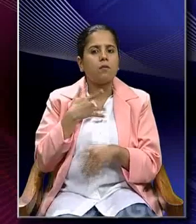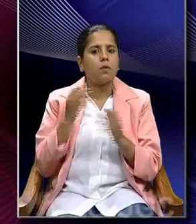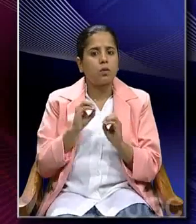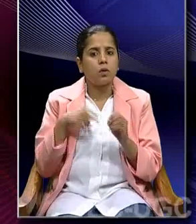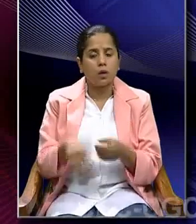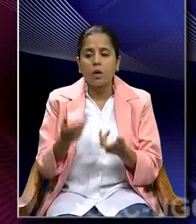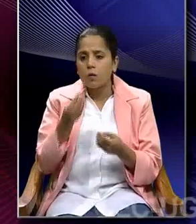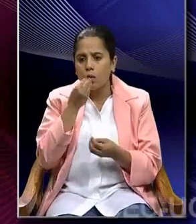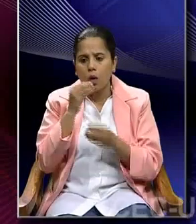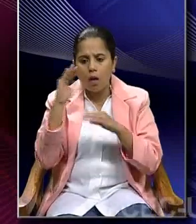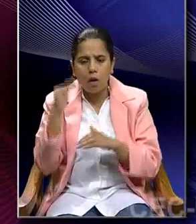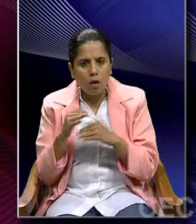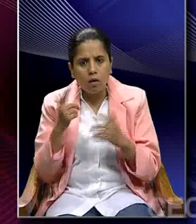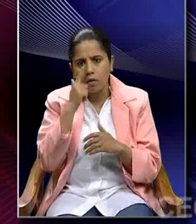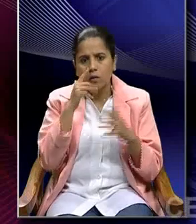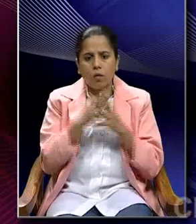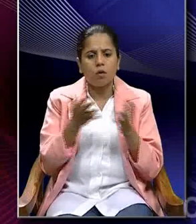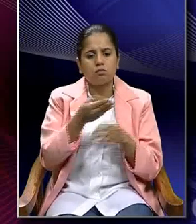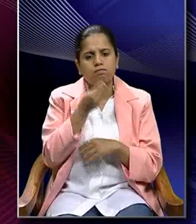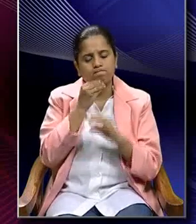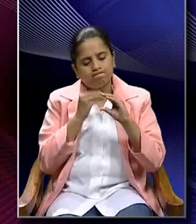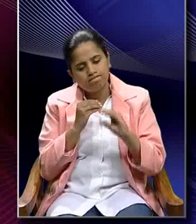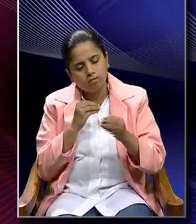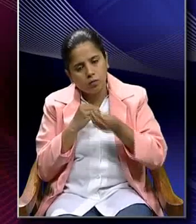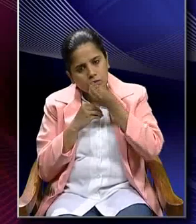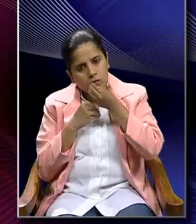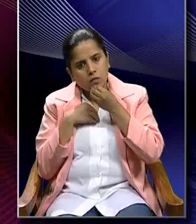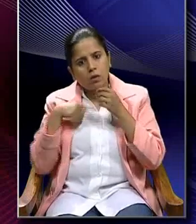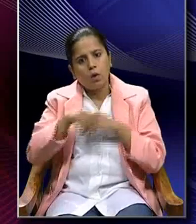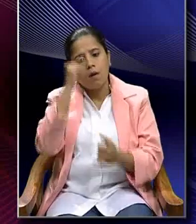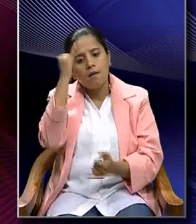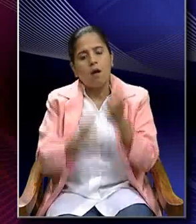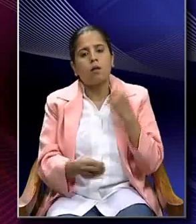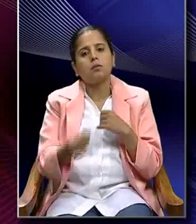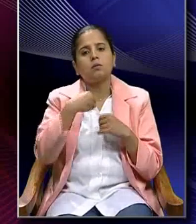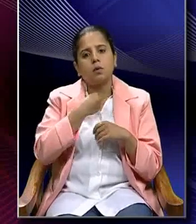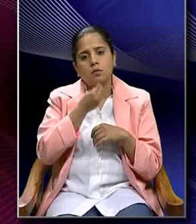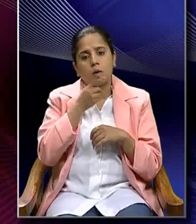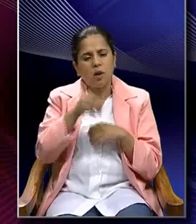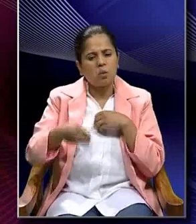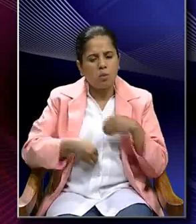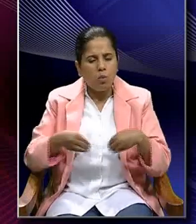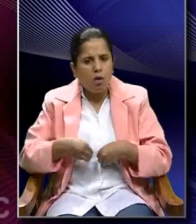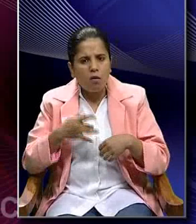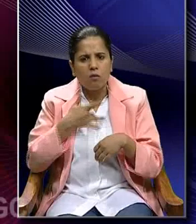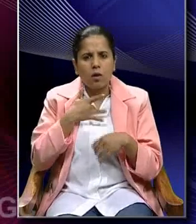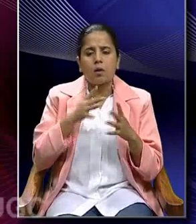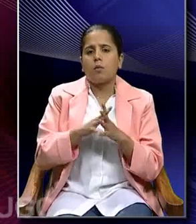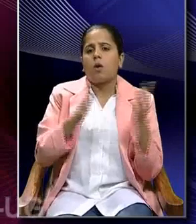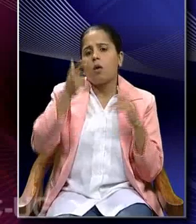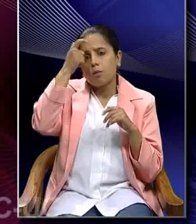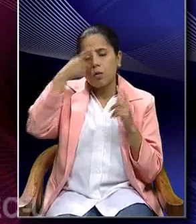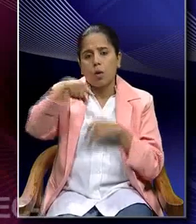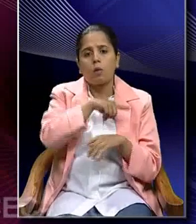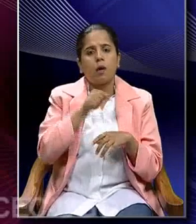is scarce, girls often eat less and eat last, and in times of hunger face further risk